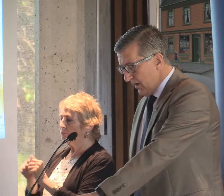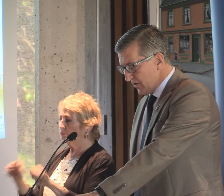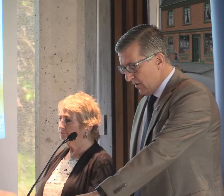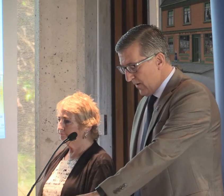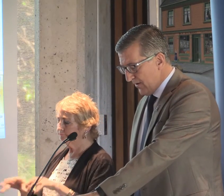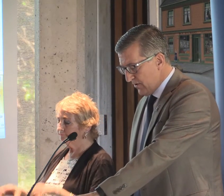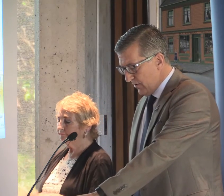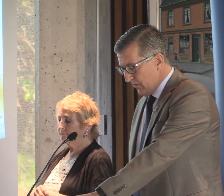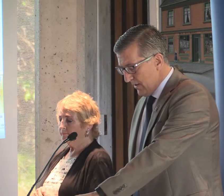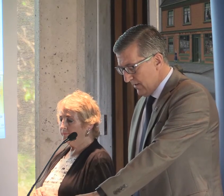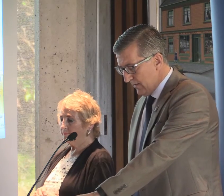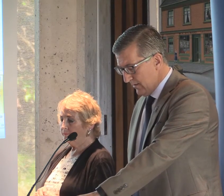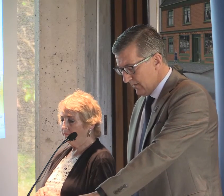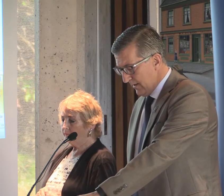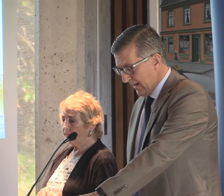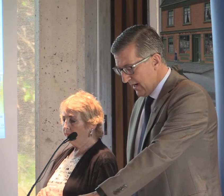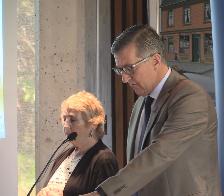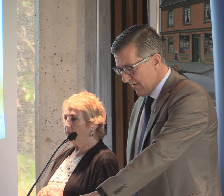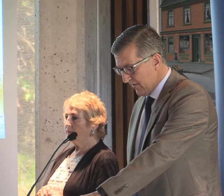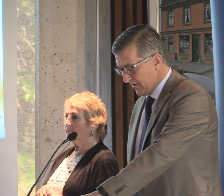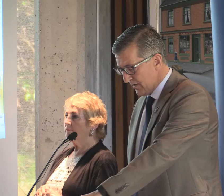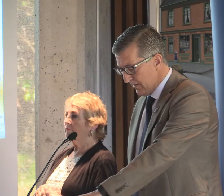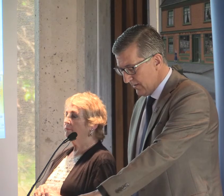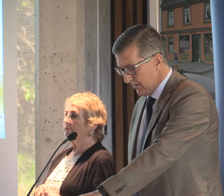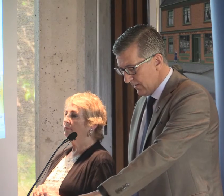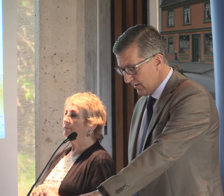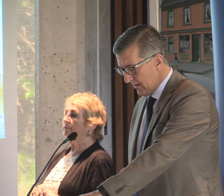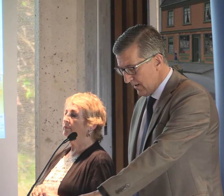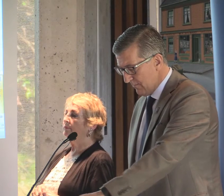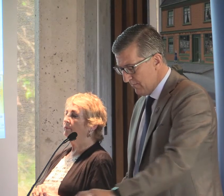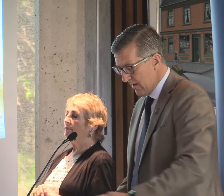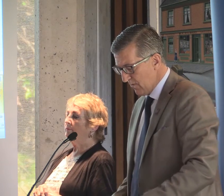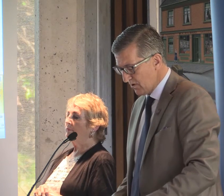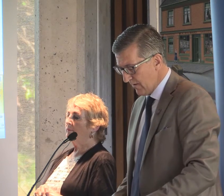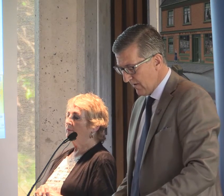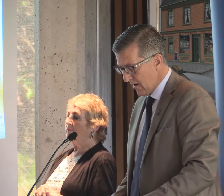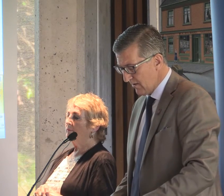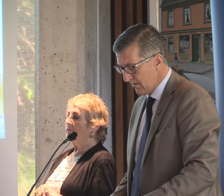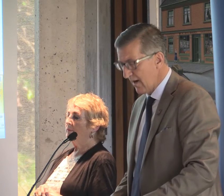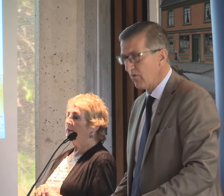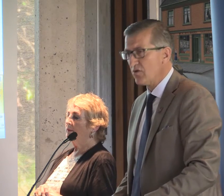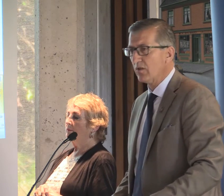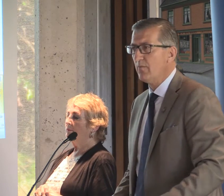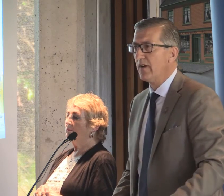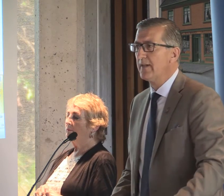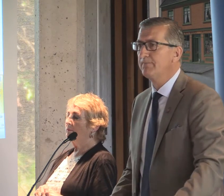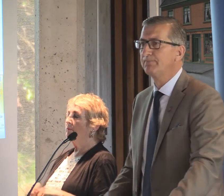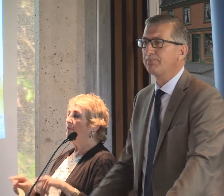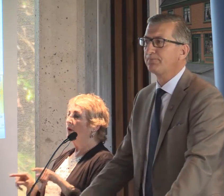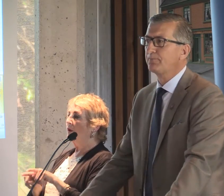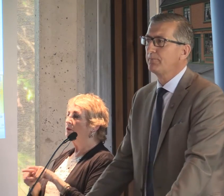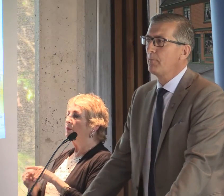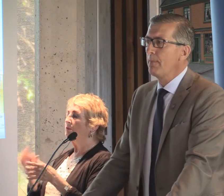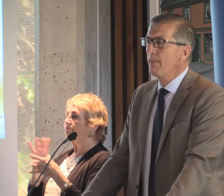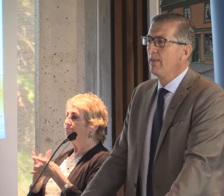I'd also want to, again, reference members of our Aboriginal community.